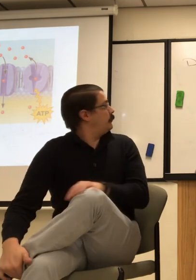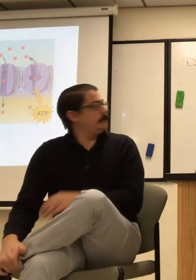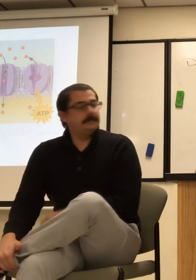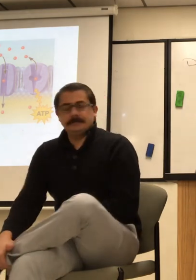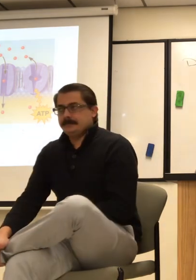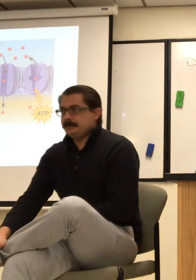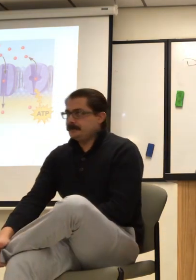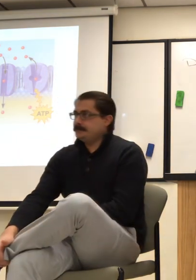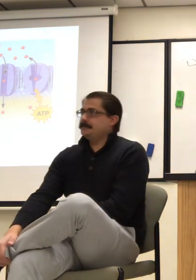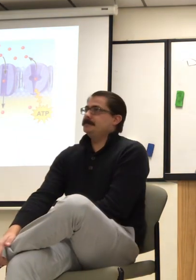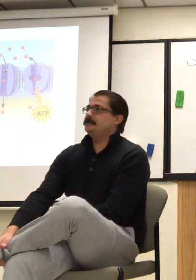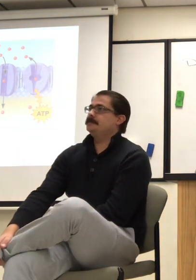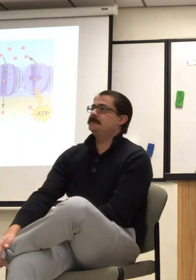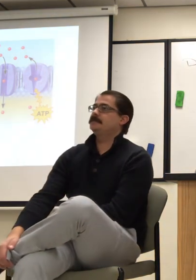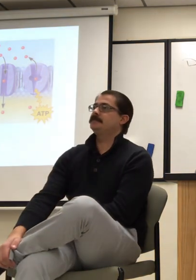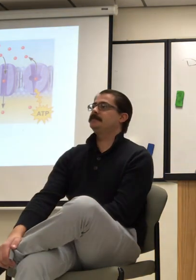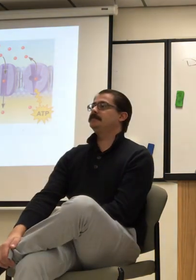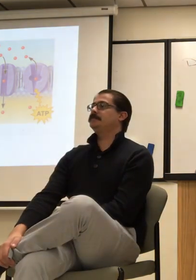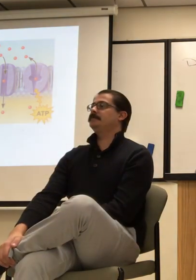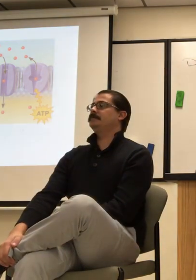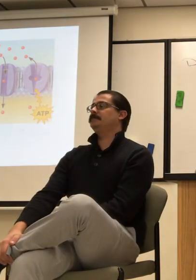this side.